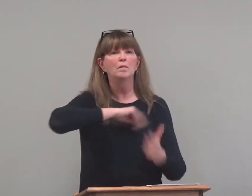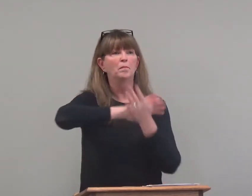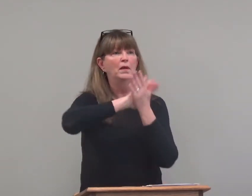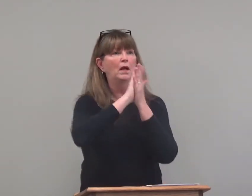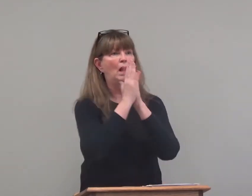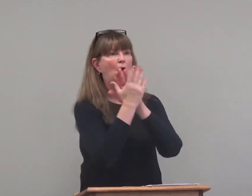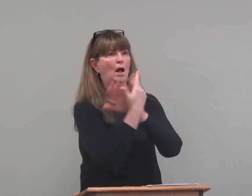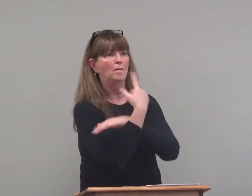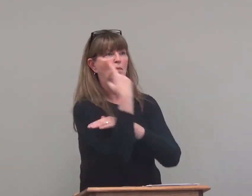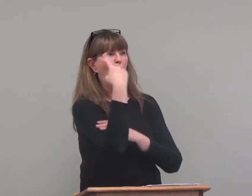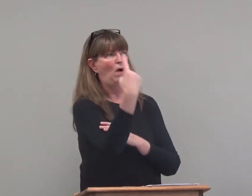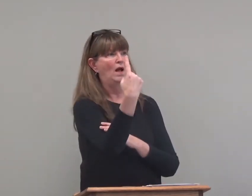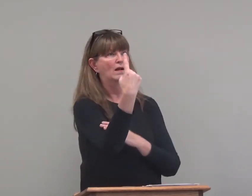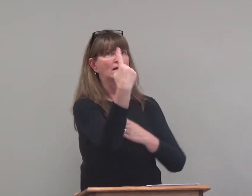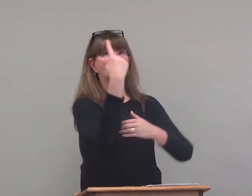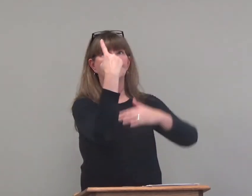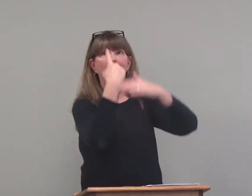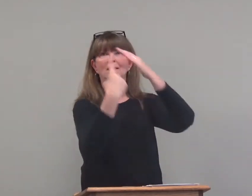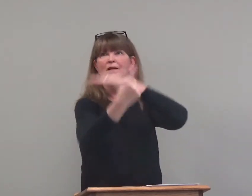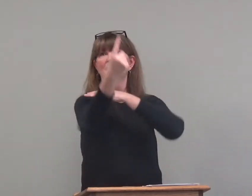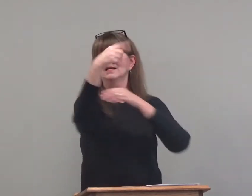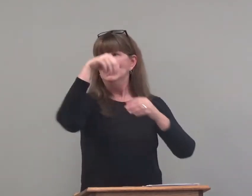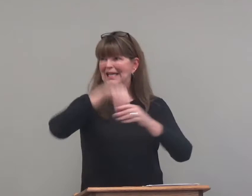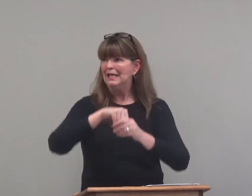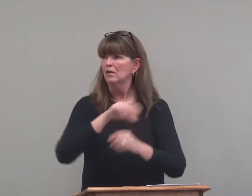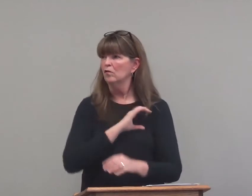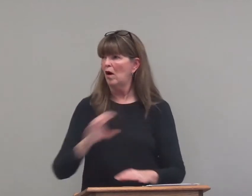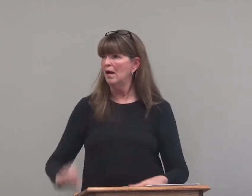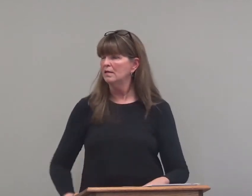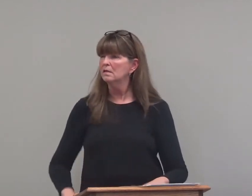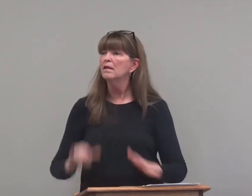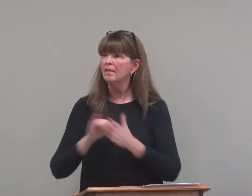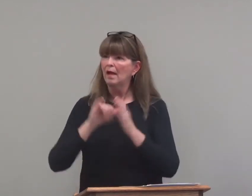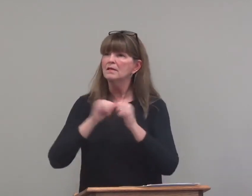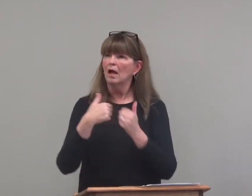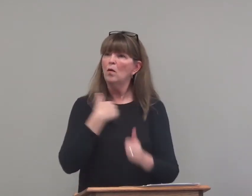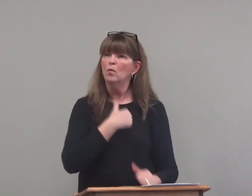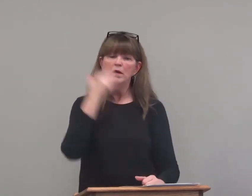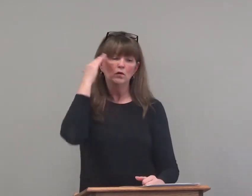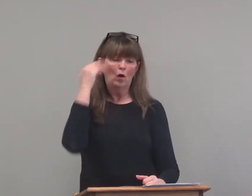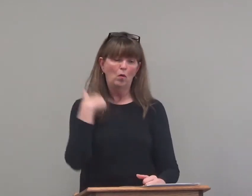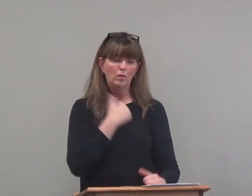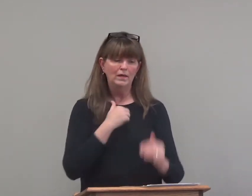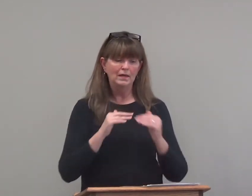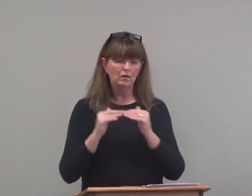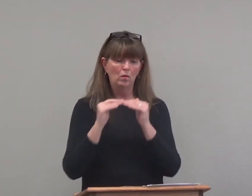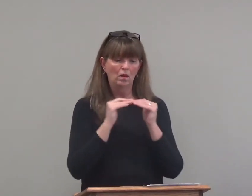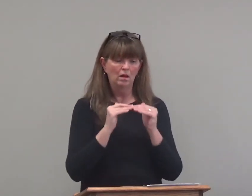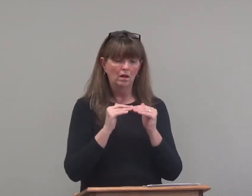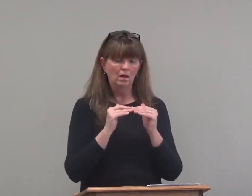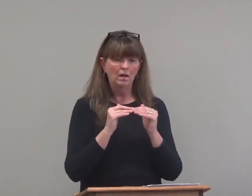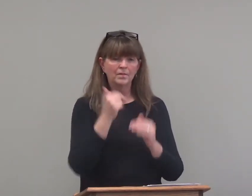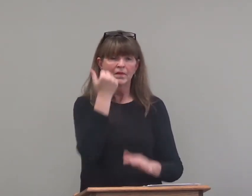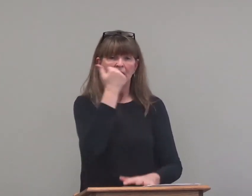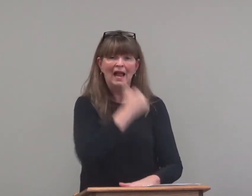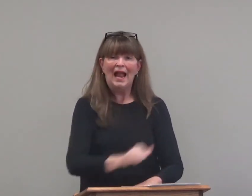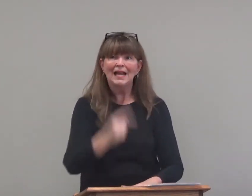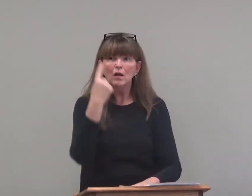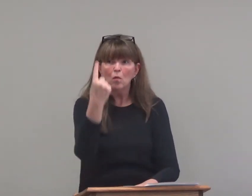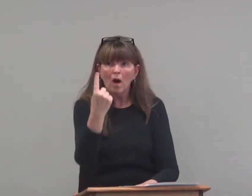female. Because we all become one in Christ. So that's how we know that we're all on equal